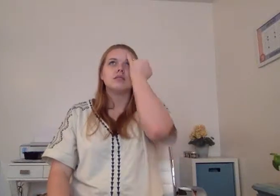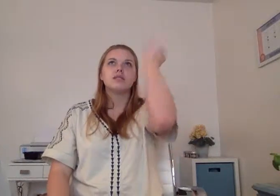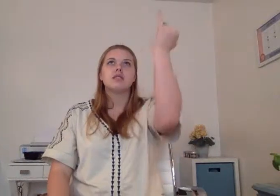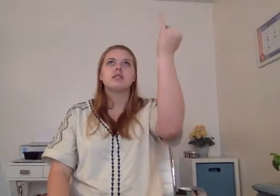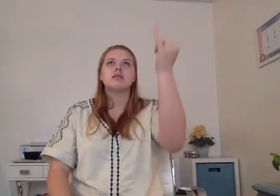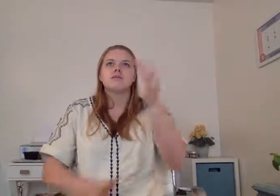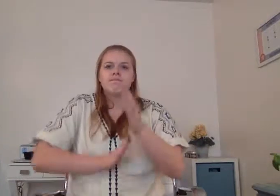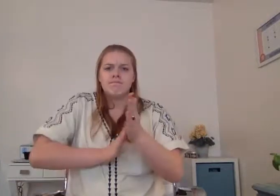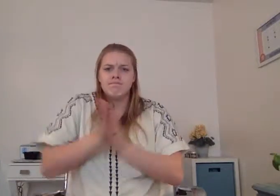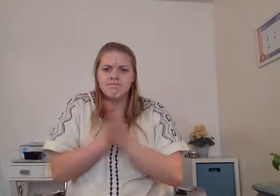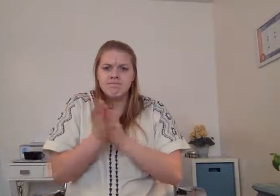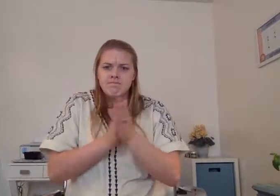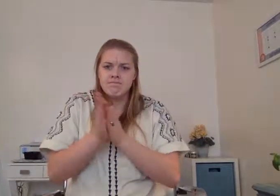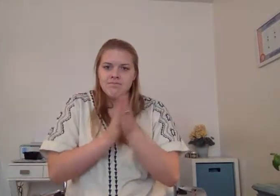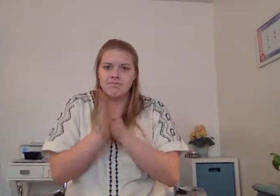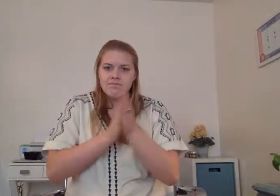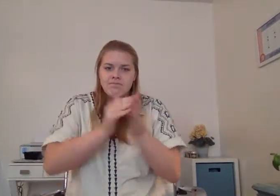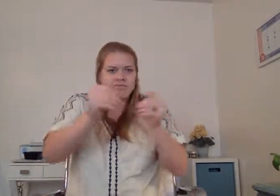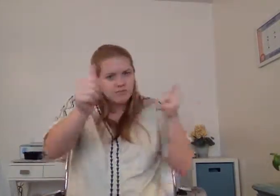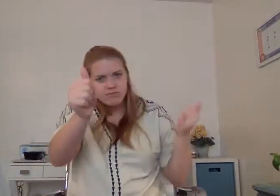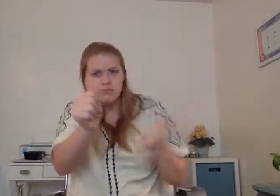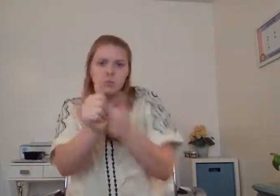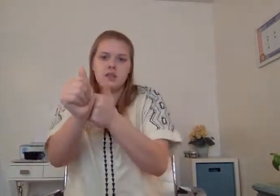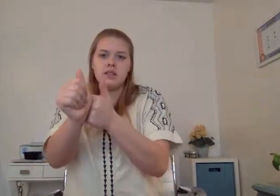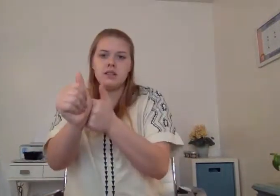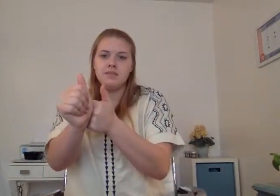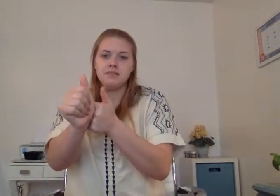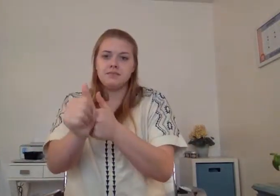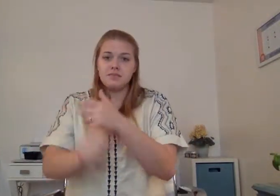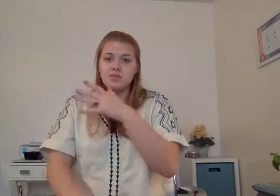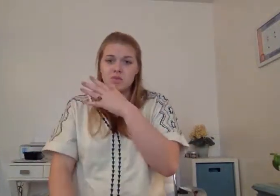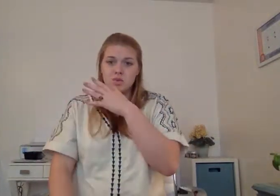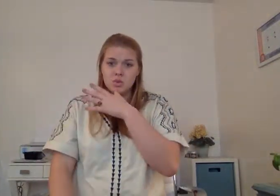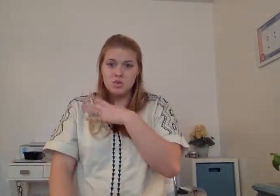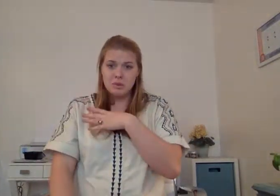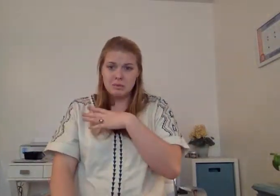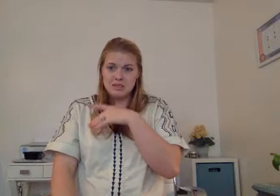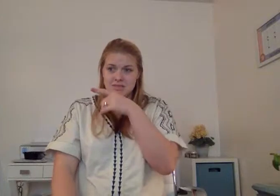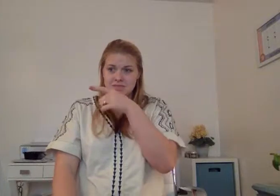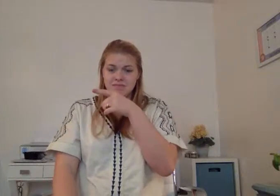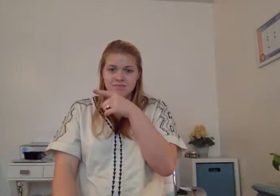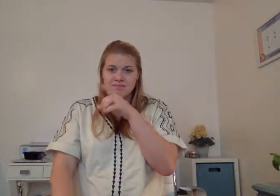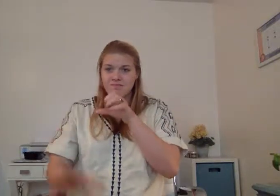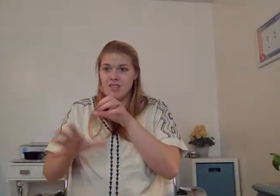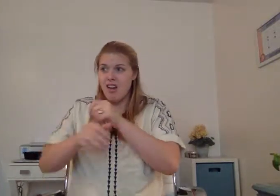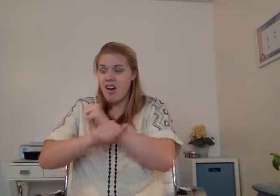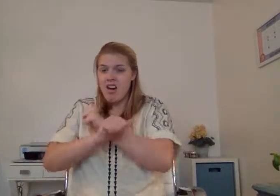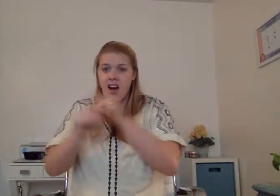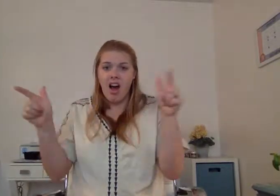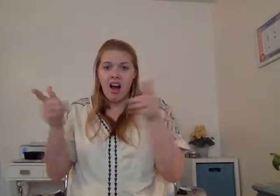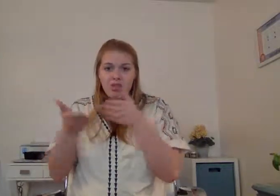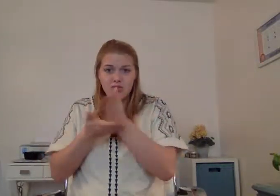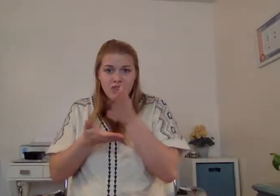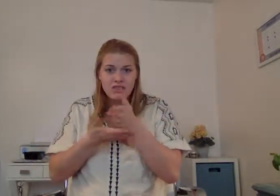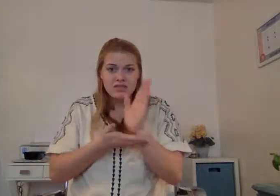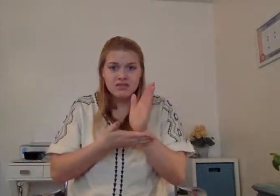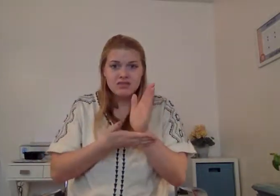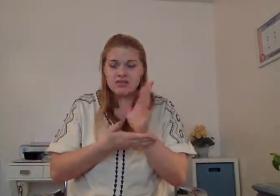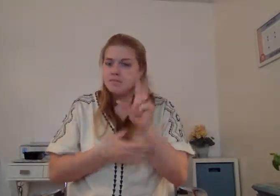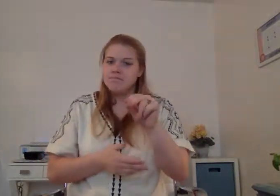ambition behind it. Because not all women have received the same rights that I have. In